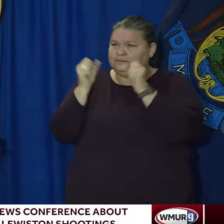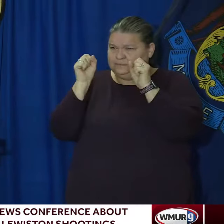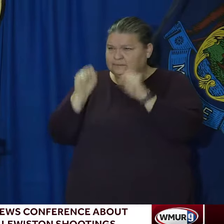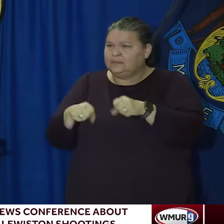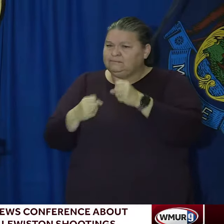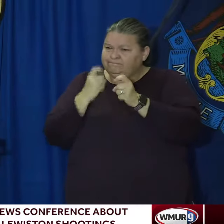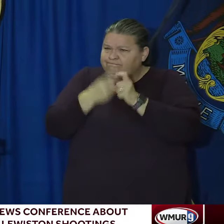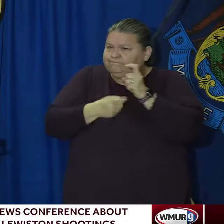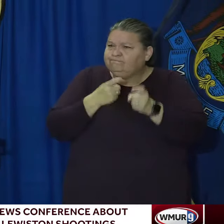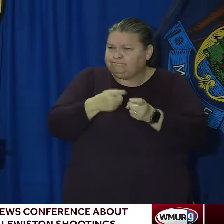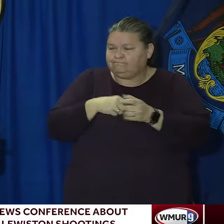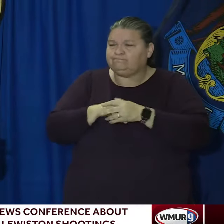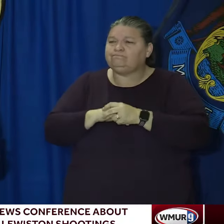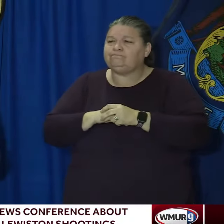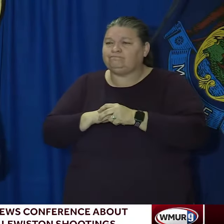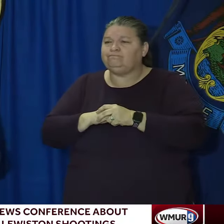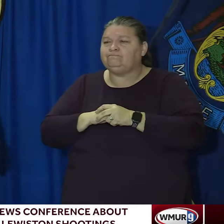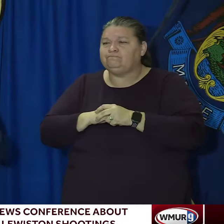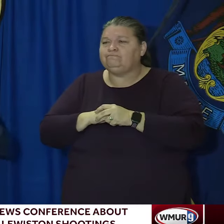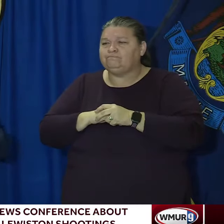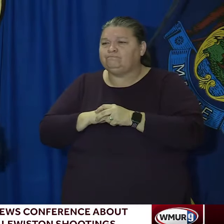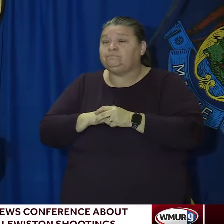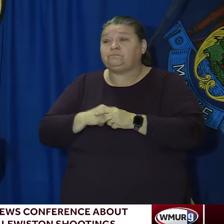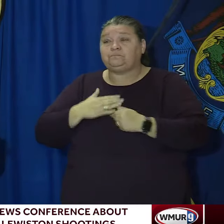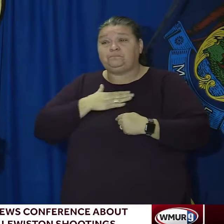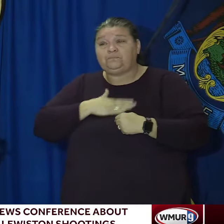Please visit my website at